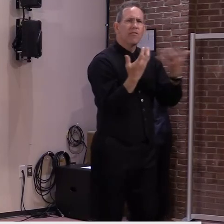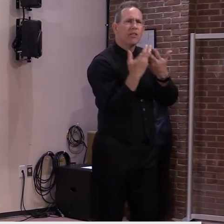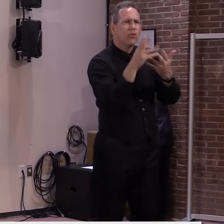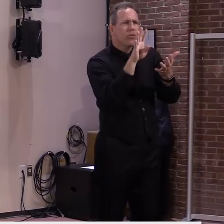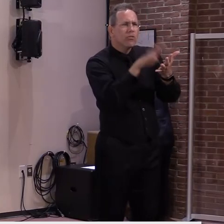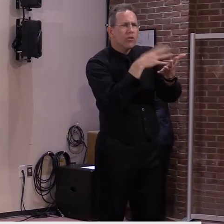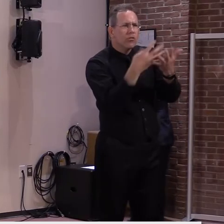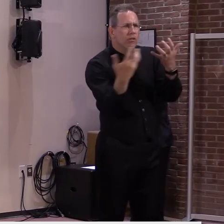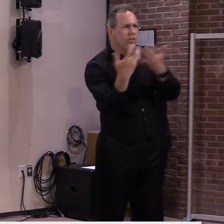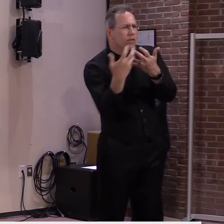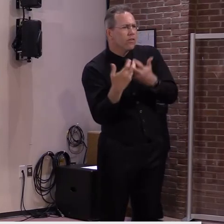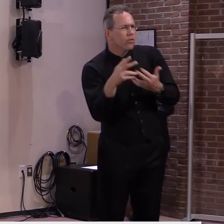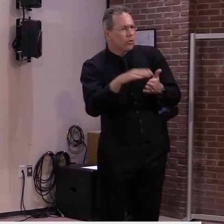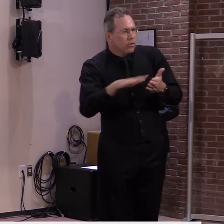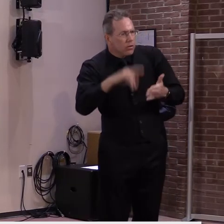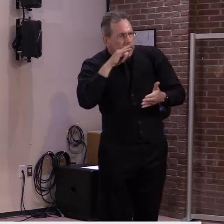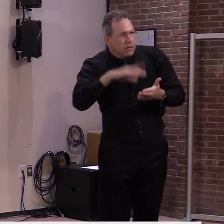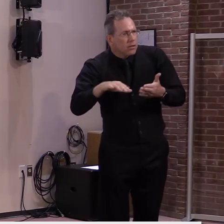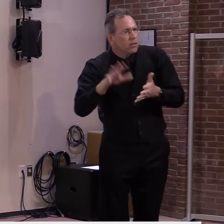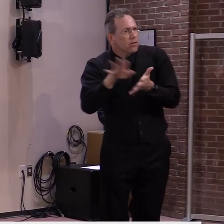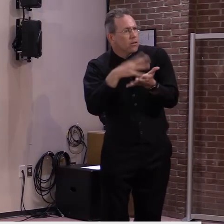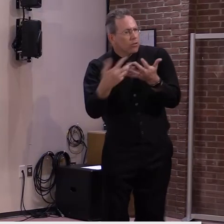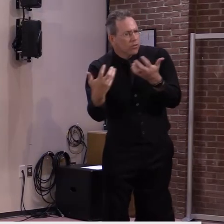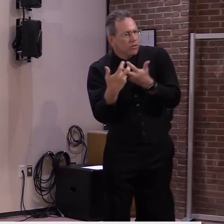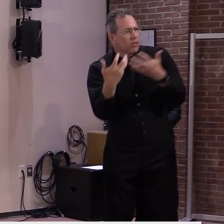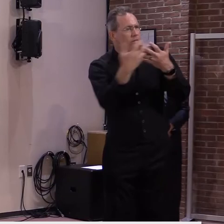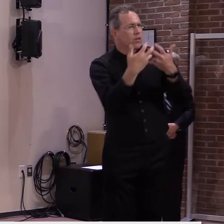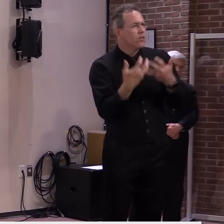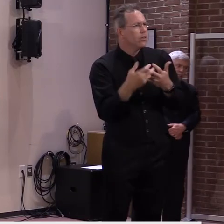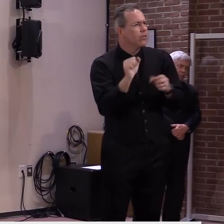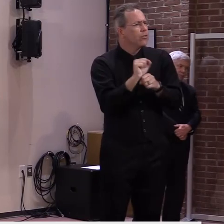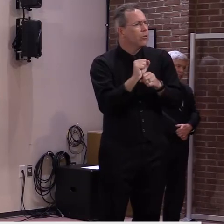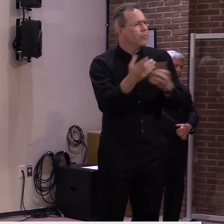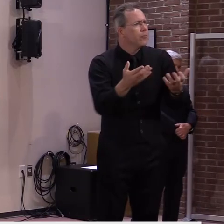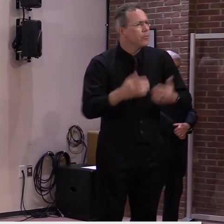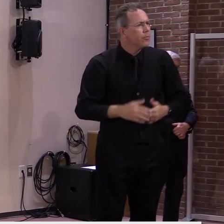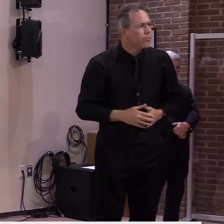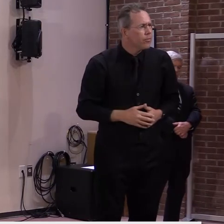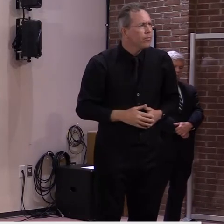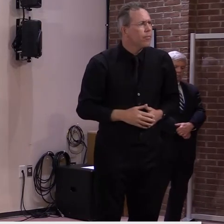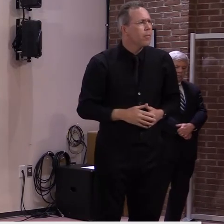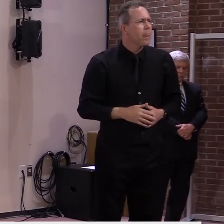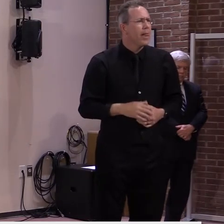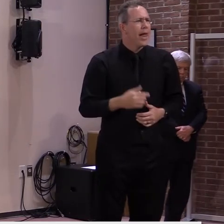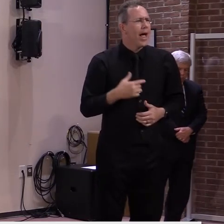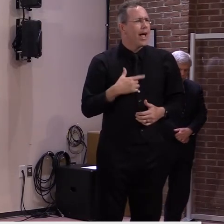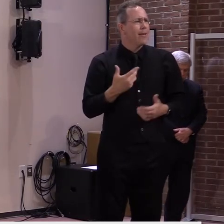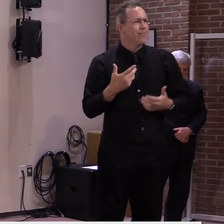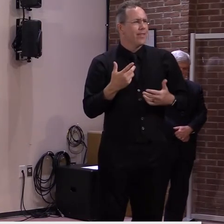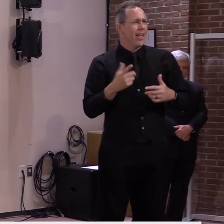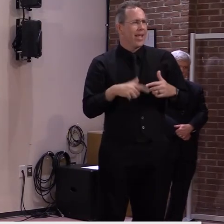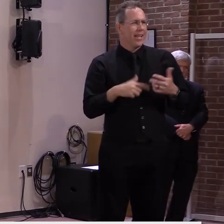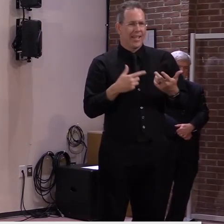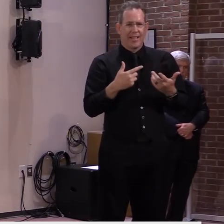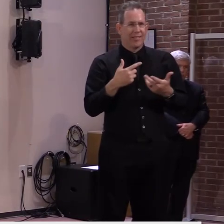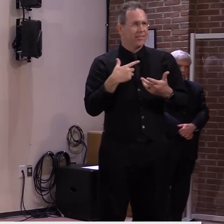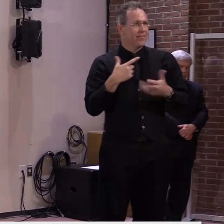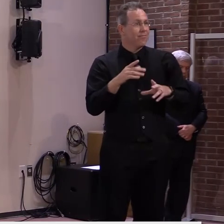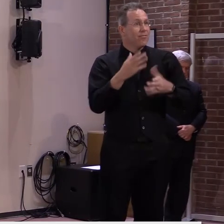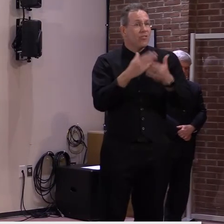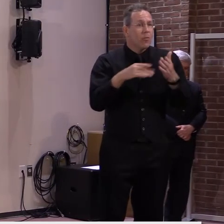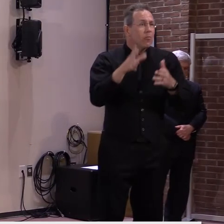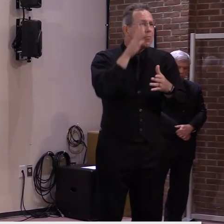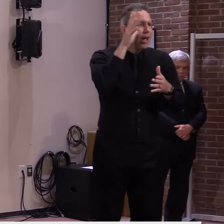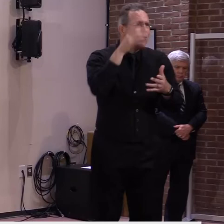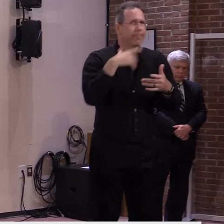work because they have 2 days a week, they're home with their child doing remote learning, but employed the rest of the